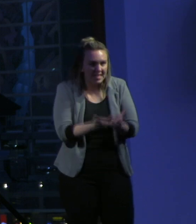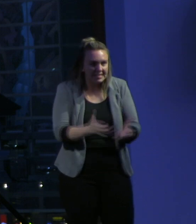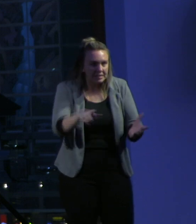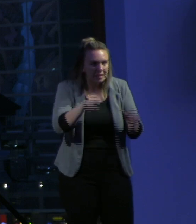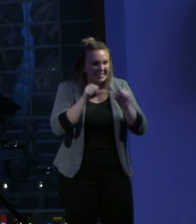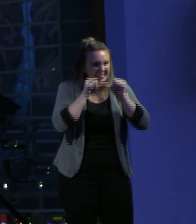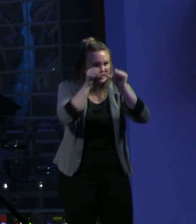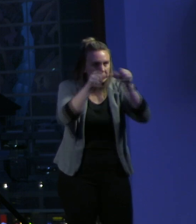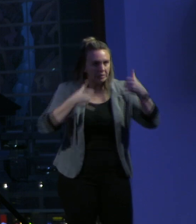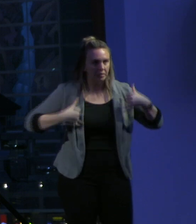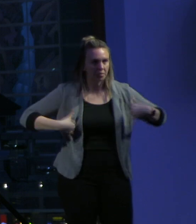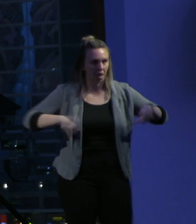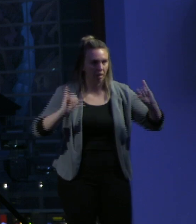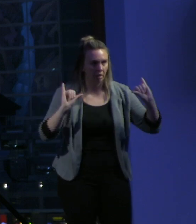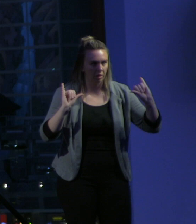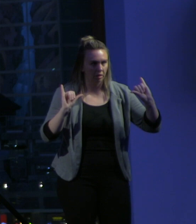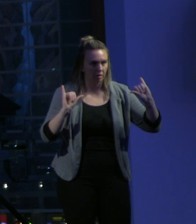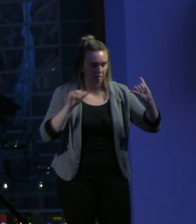sink.